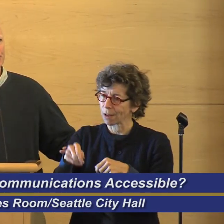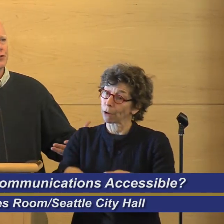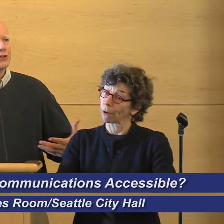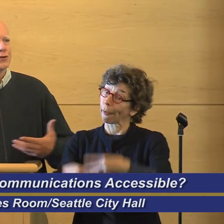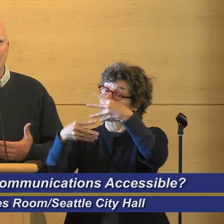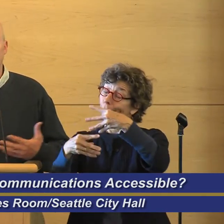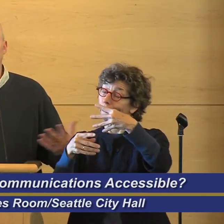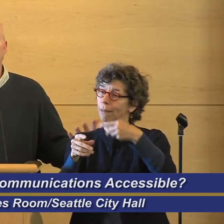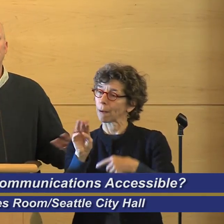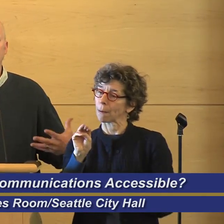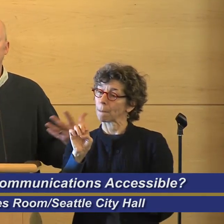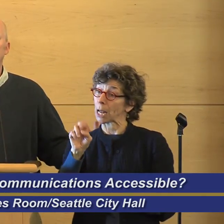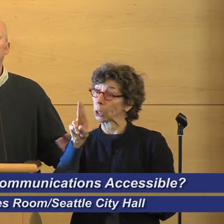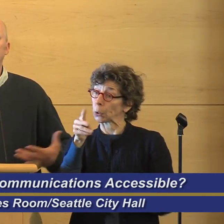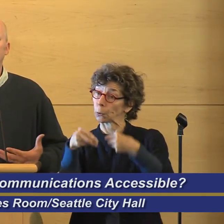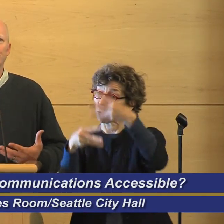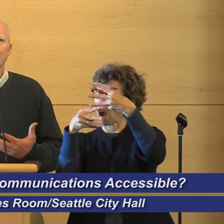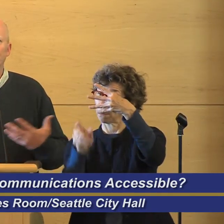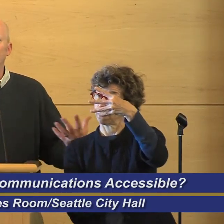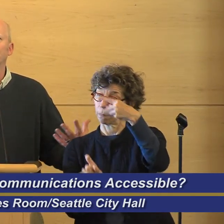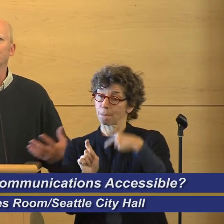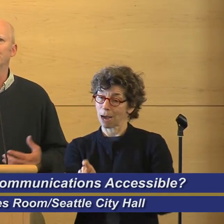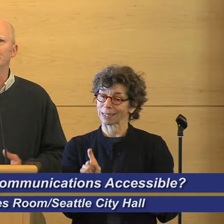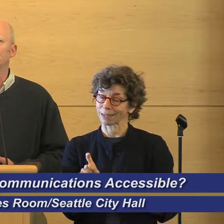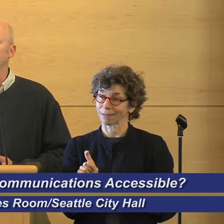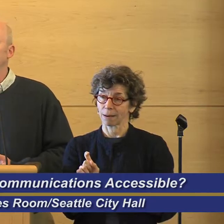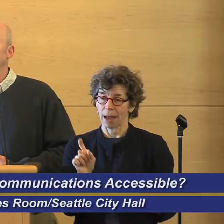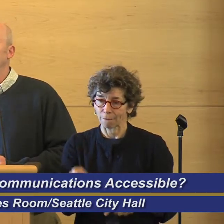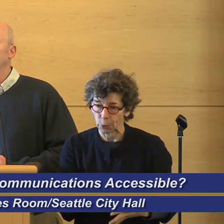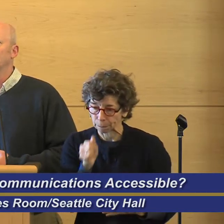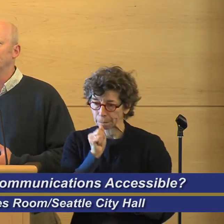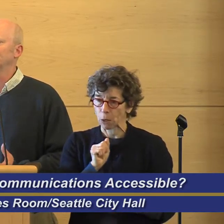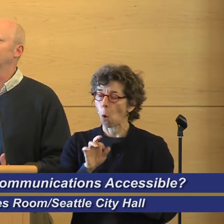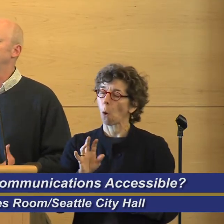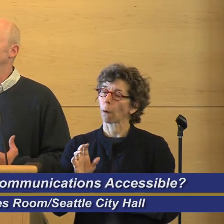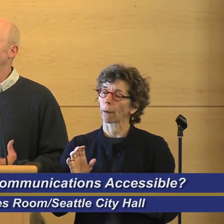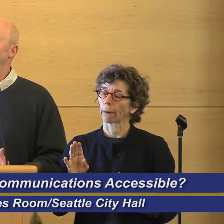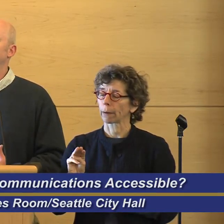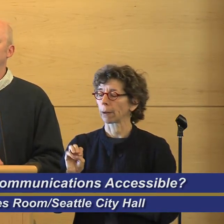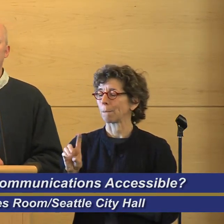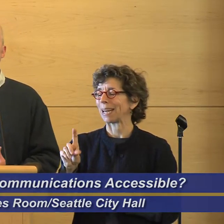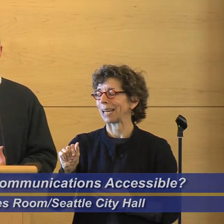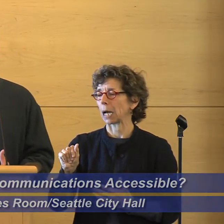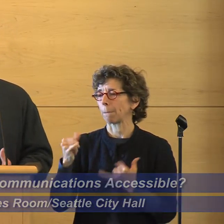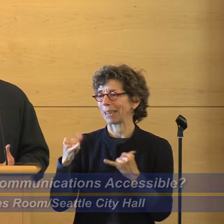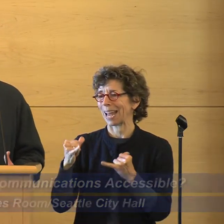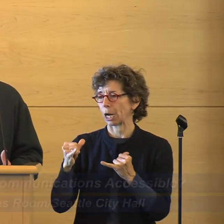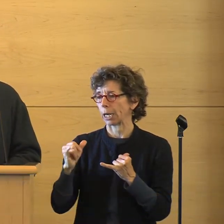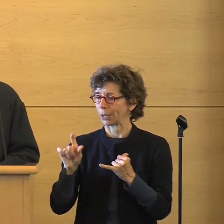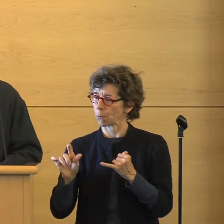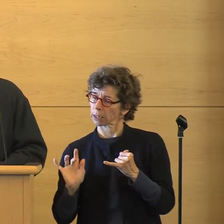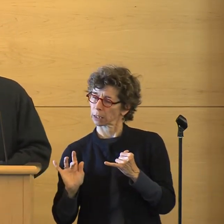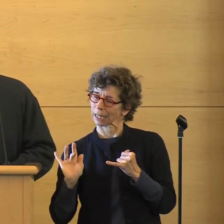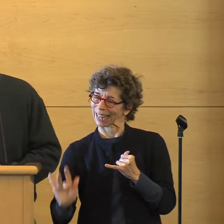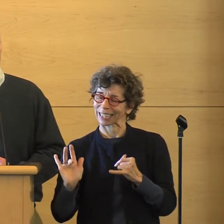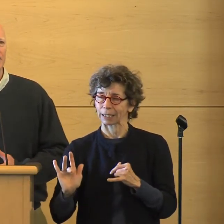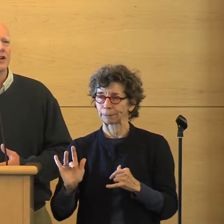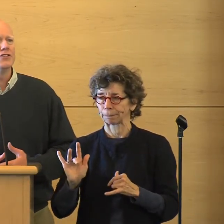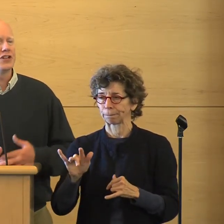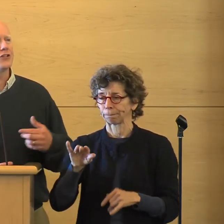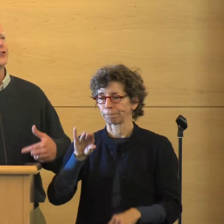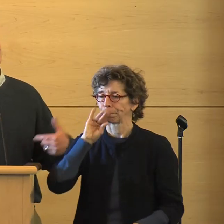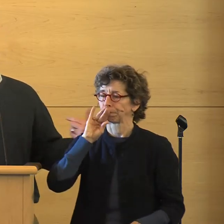often a really good indicator of whether a website is accessible or not. So if you can't use it without a mouse, if there are